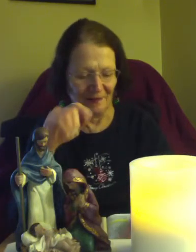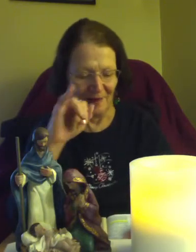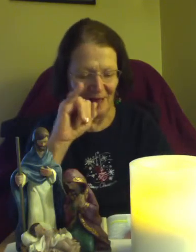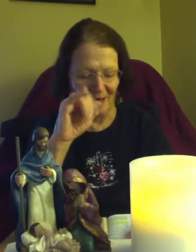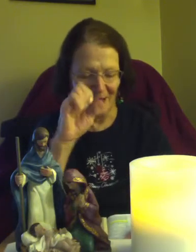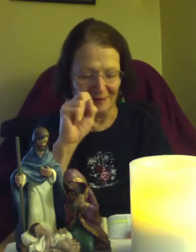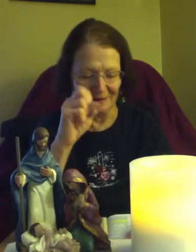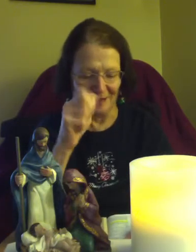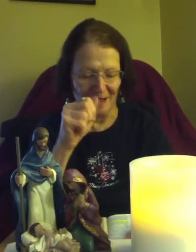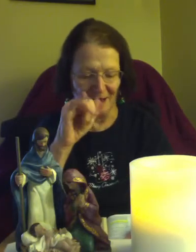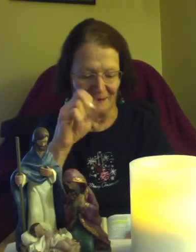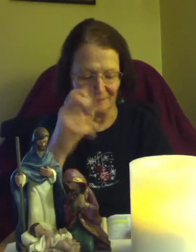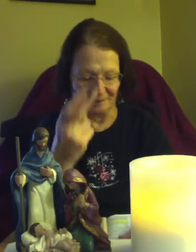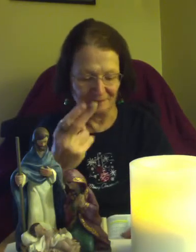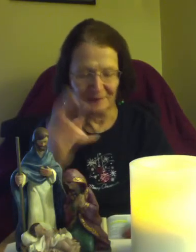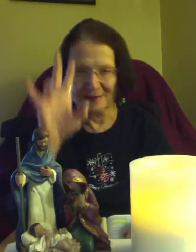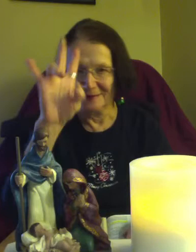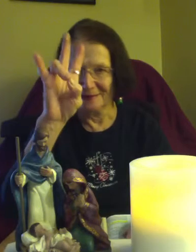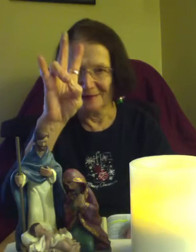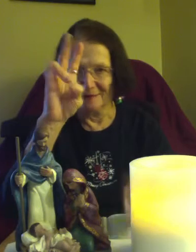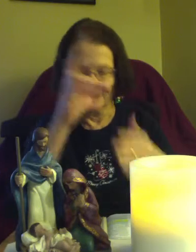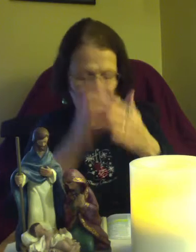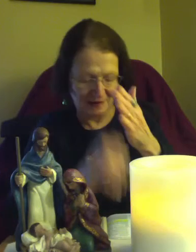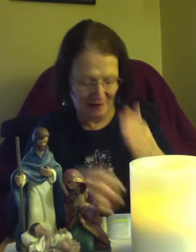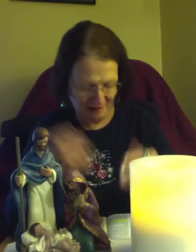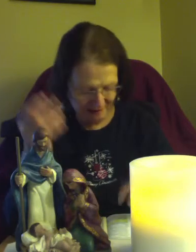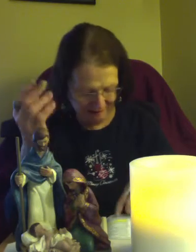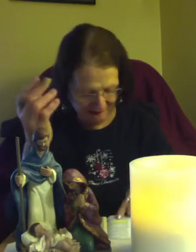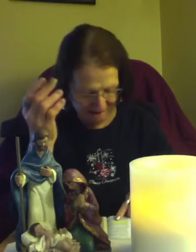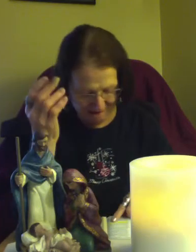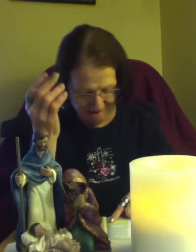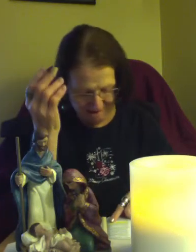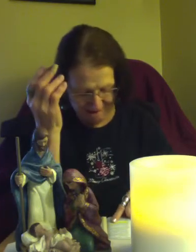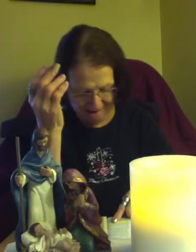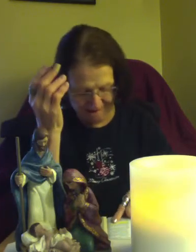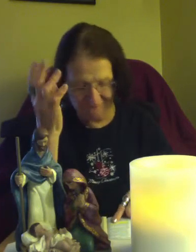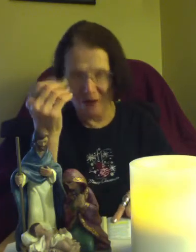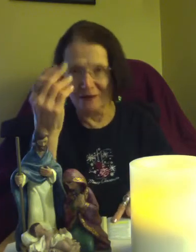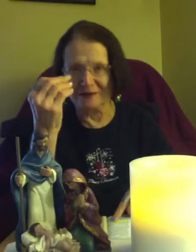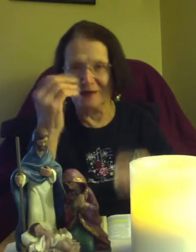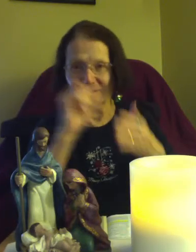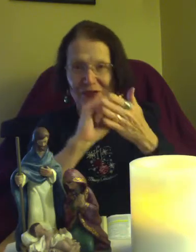And It is Most people